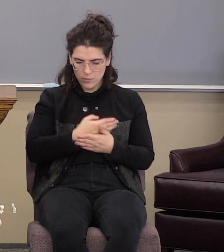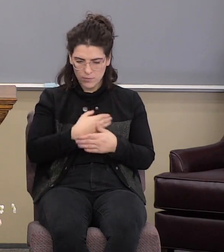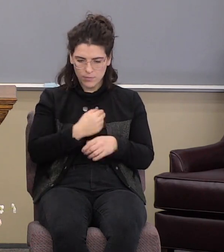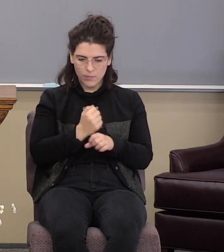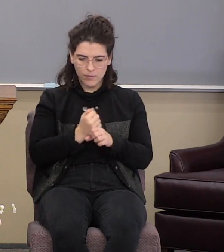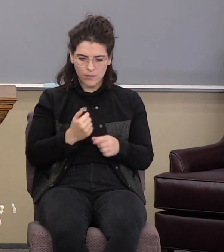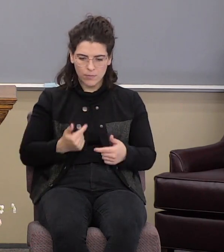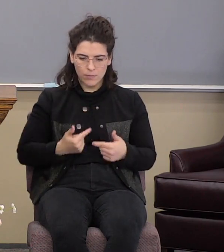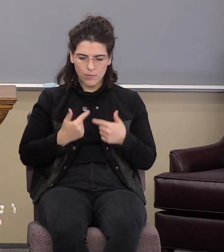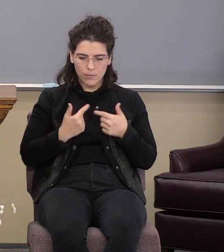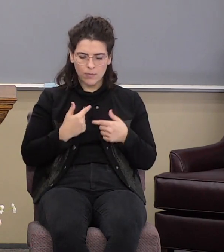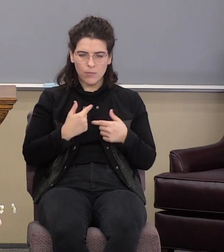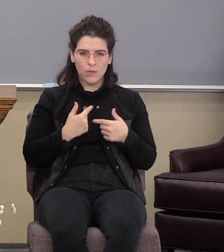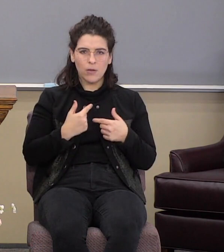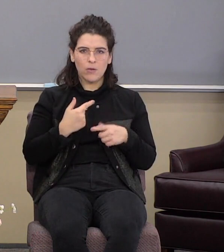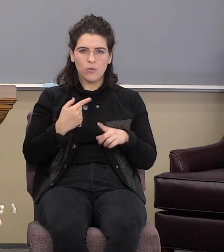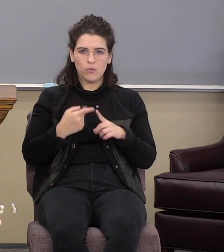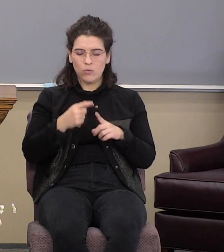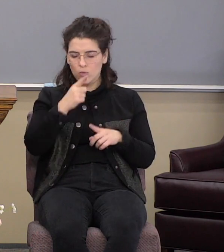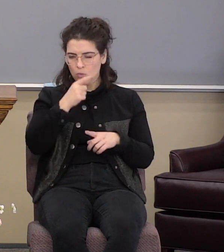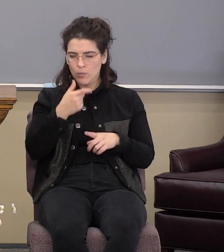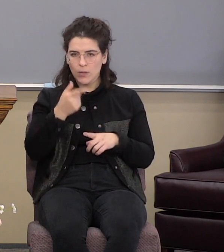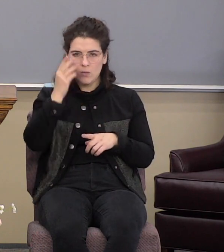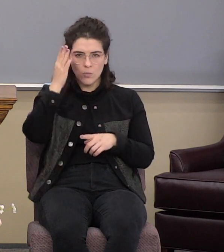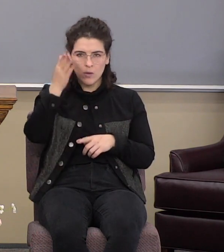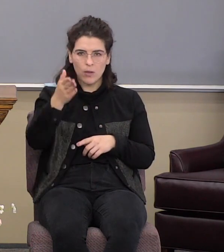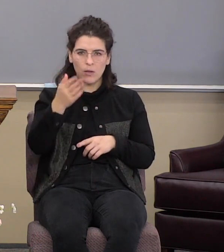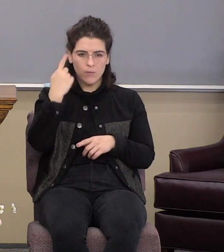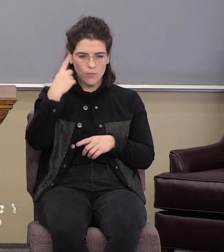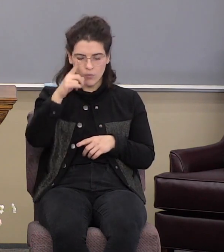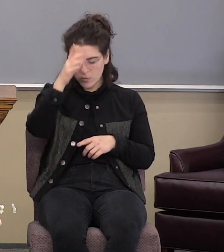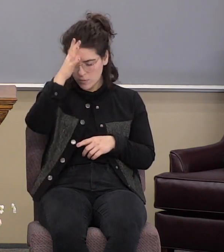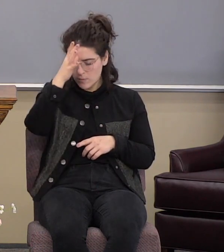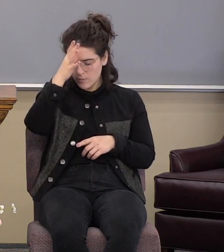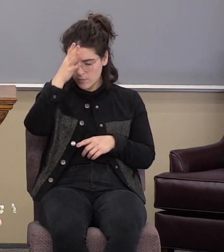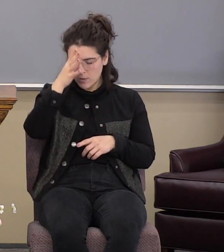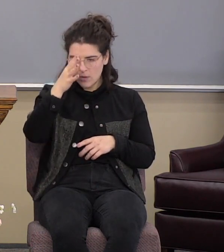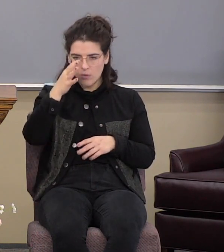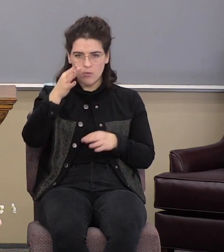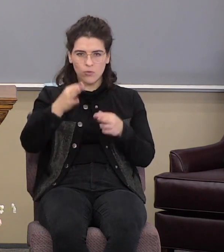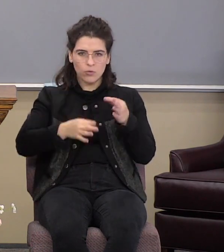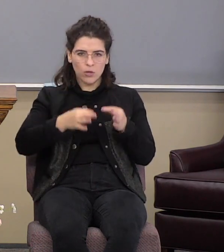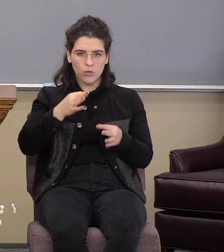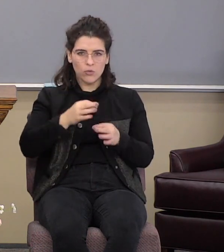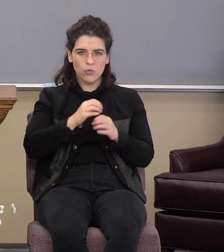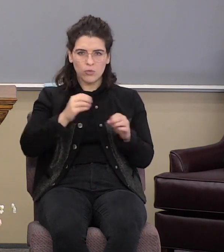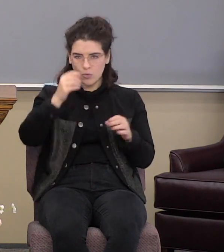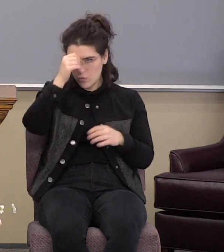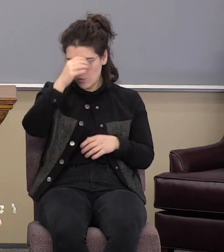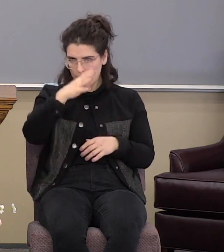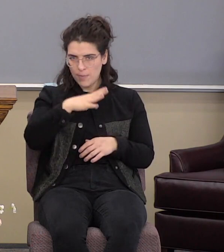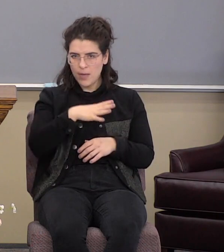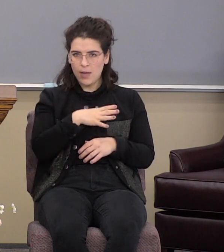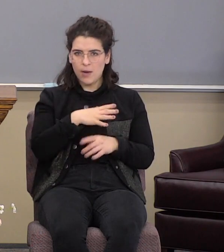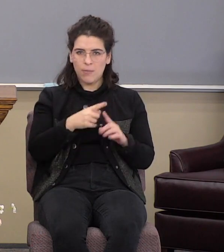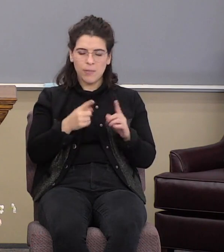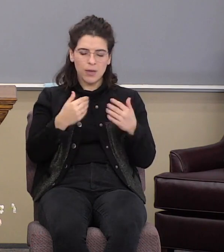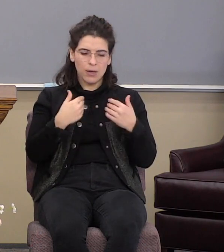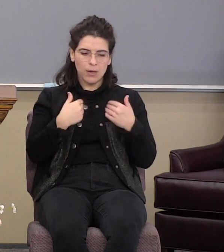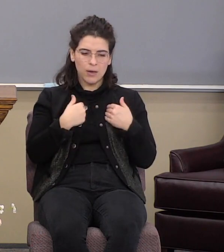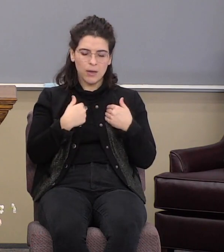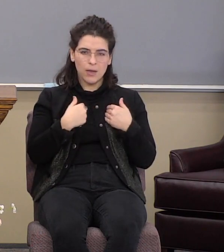quickeneth whom he will. For the Father judgeth no man, but